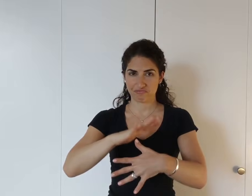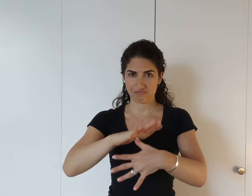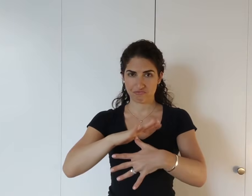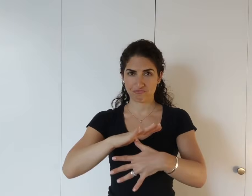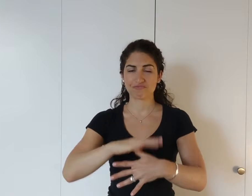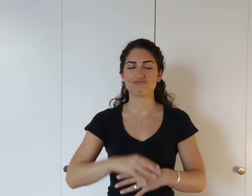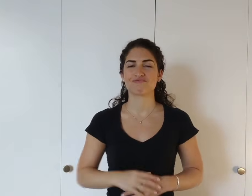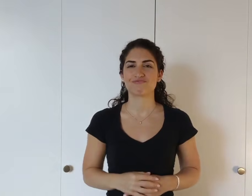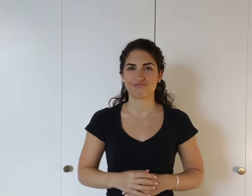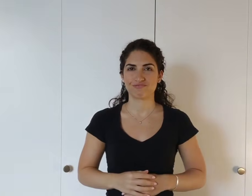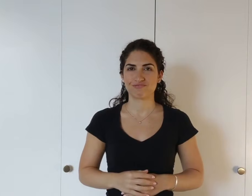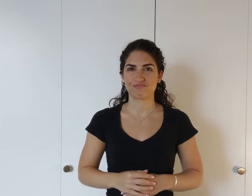Senior.